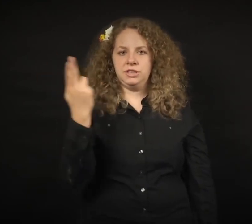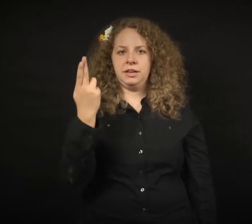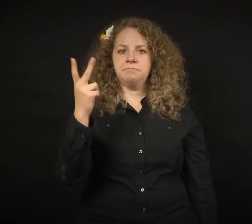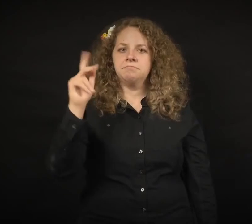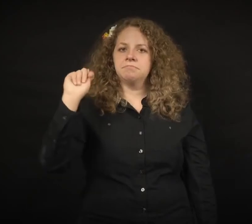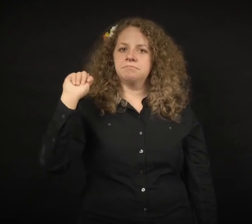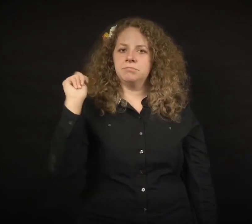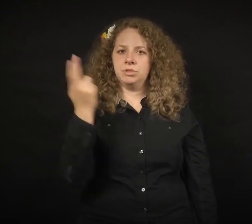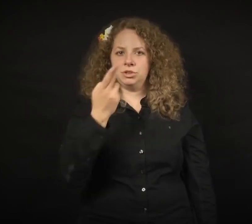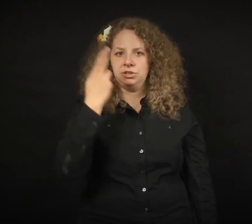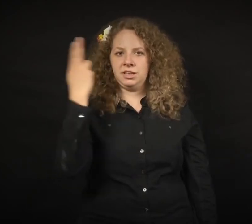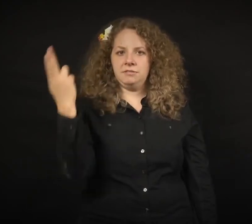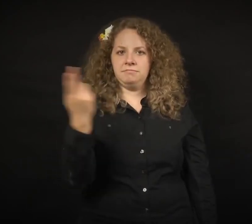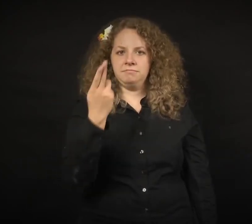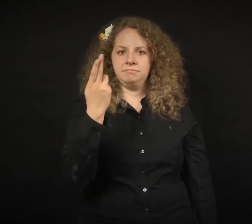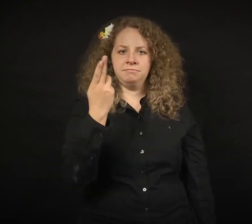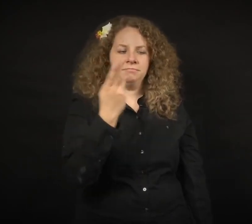Thursday, Thursday.